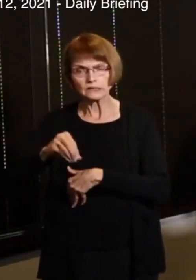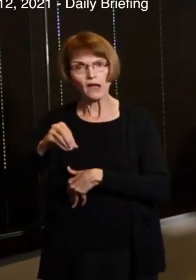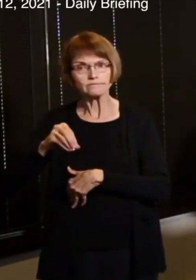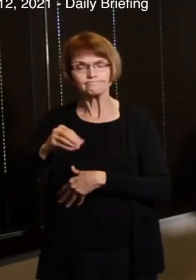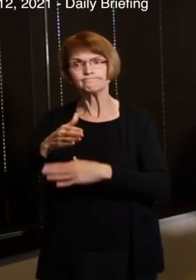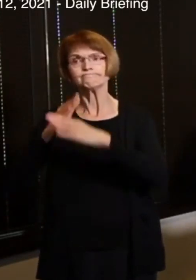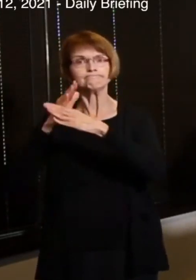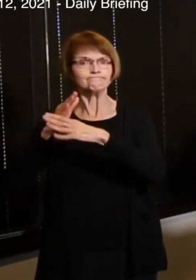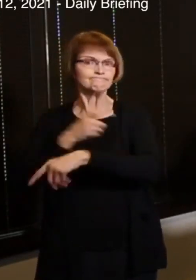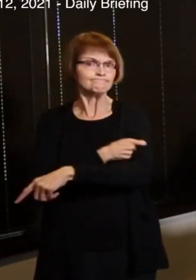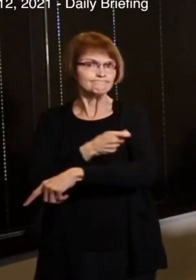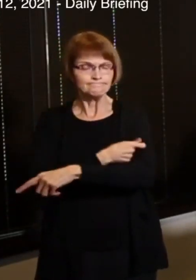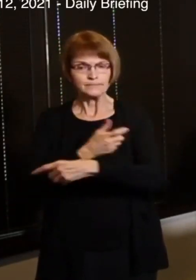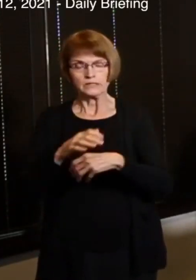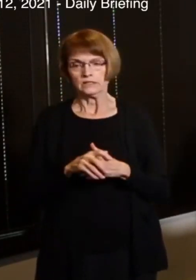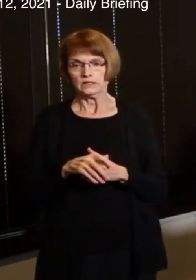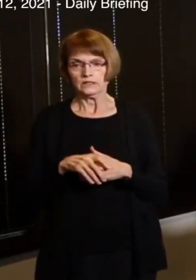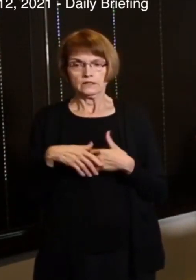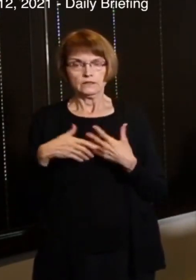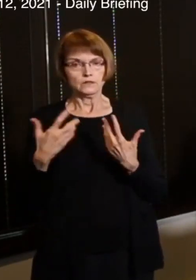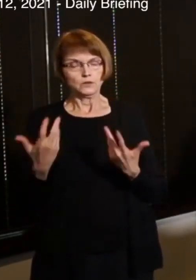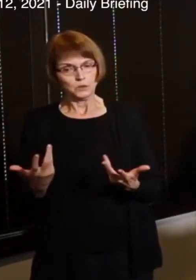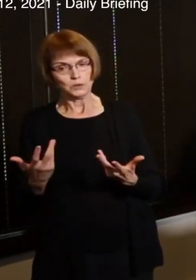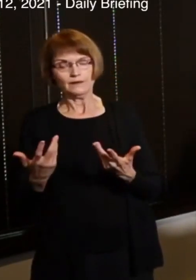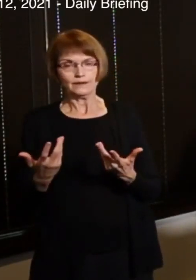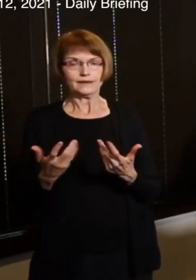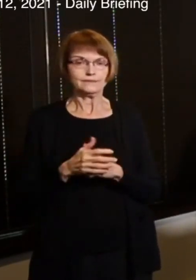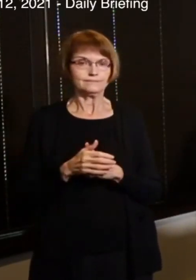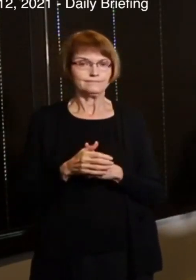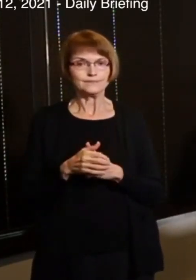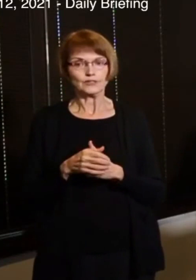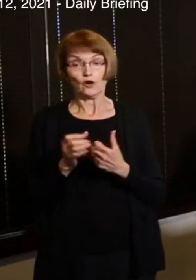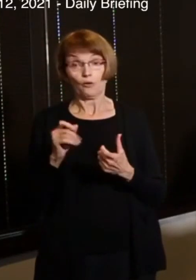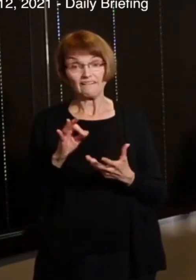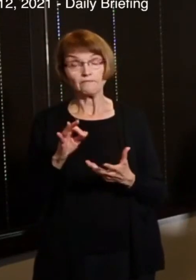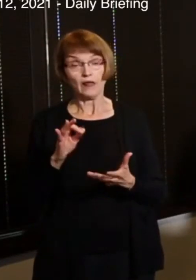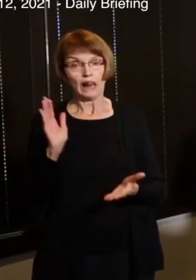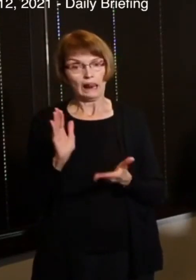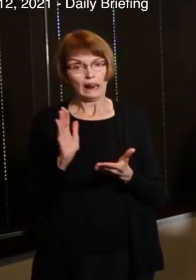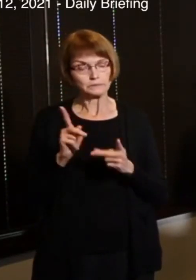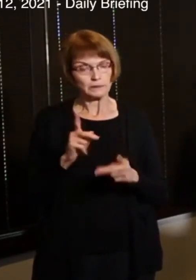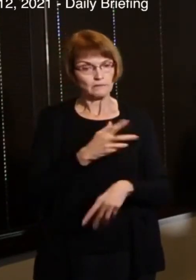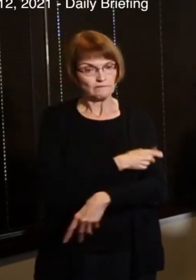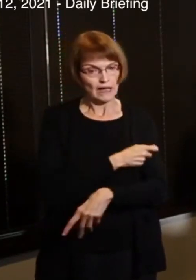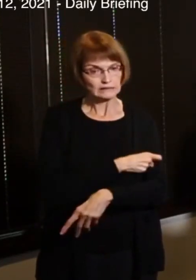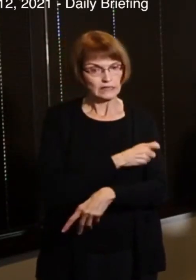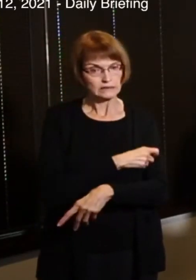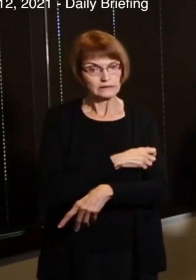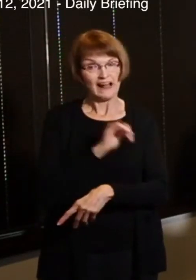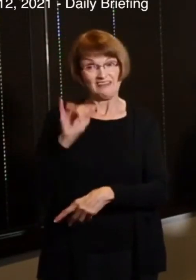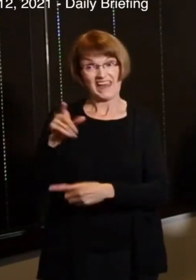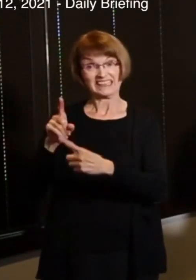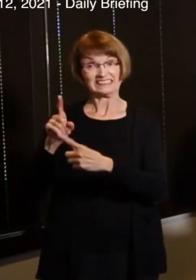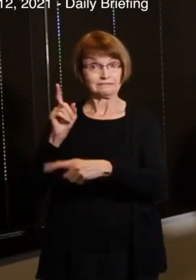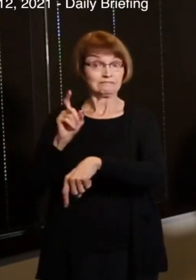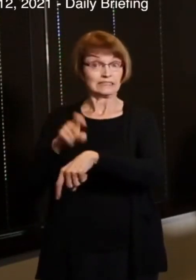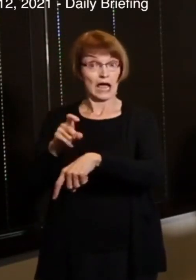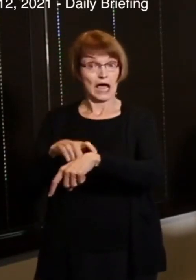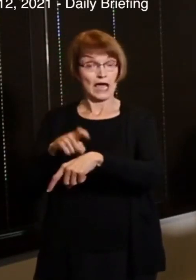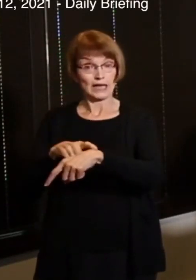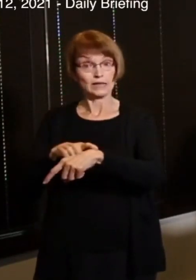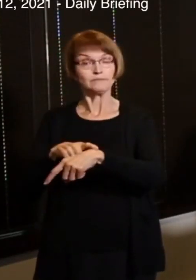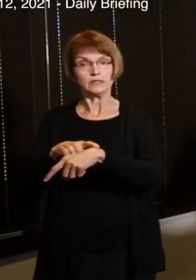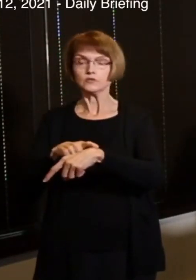faster your rate is, the less time you need to reach herd immunity. And so the more people that we can get vaccinated faster,